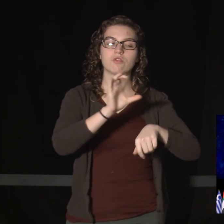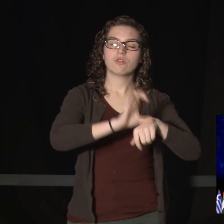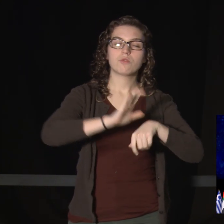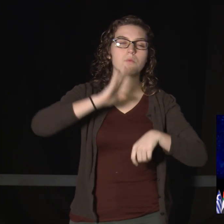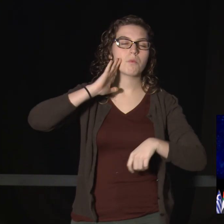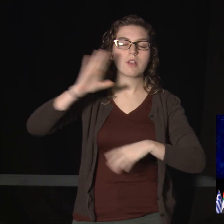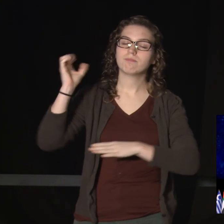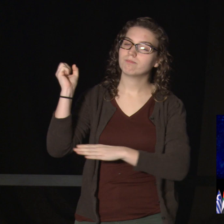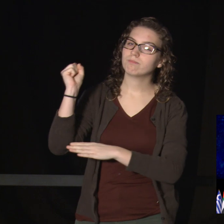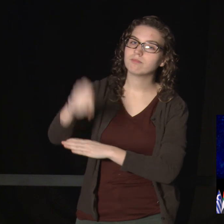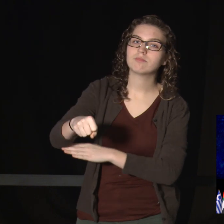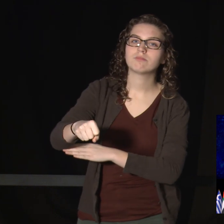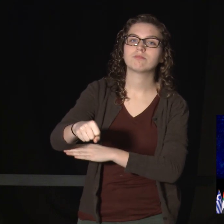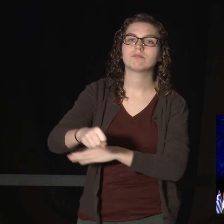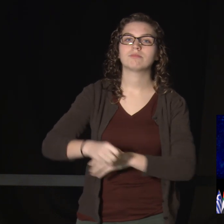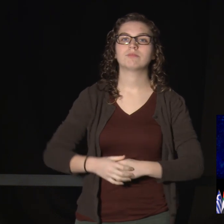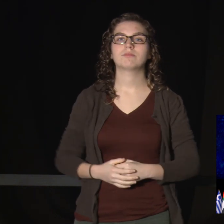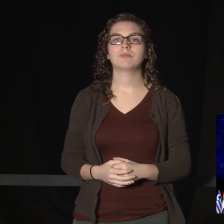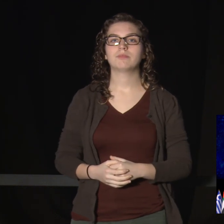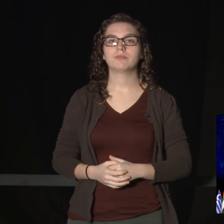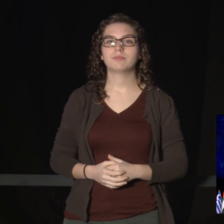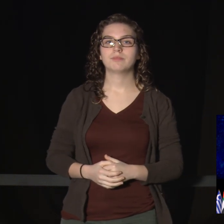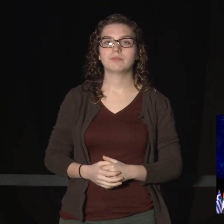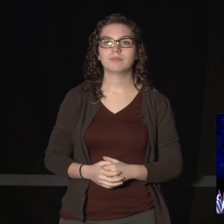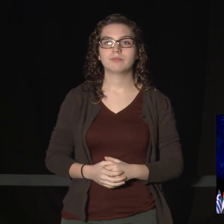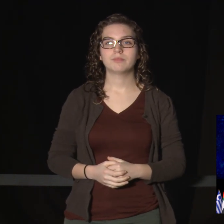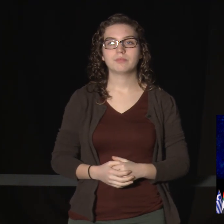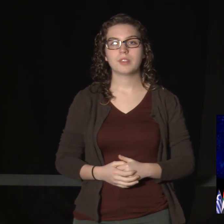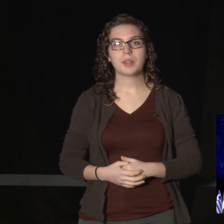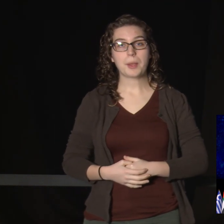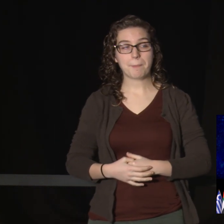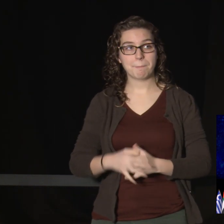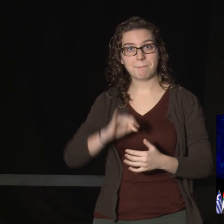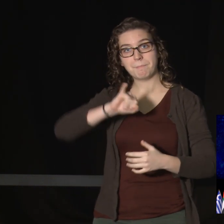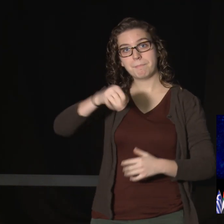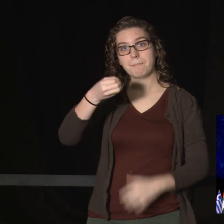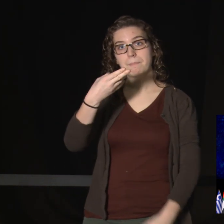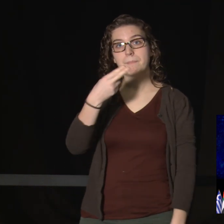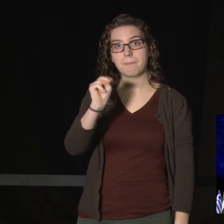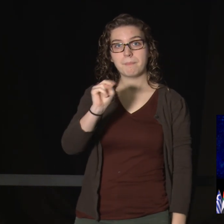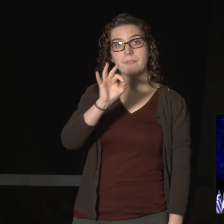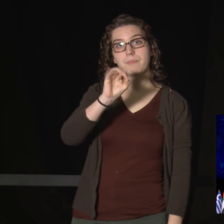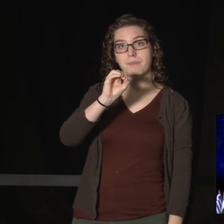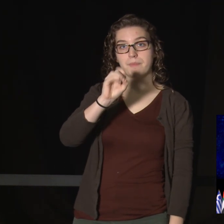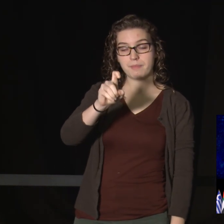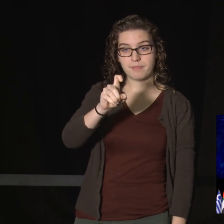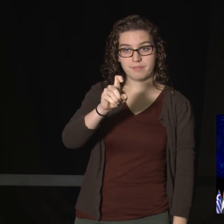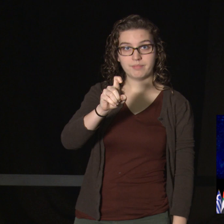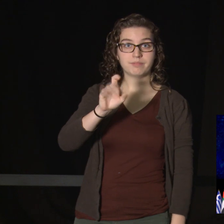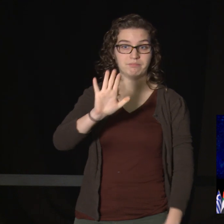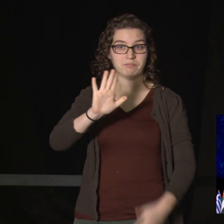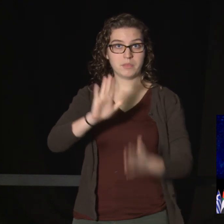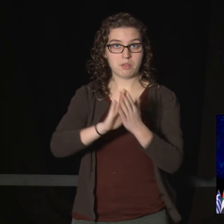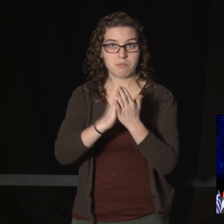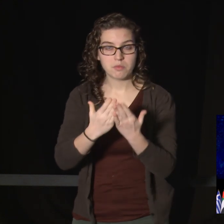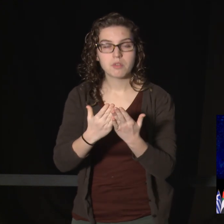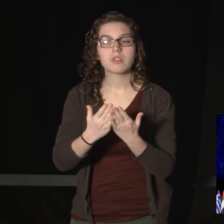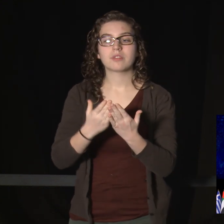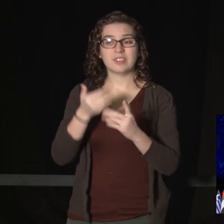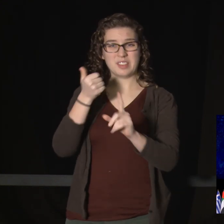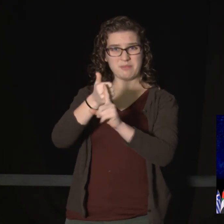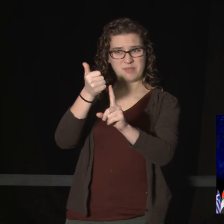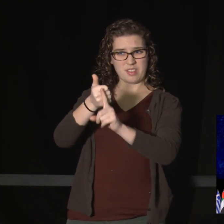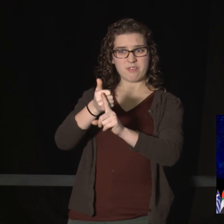prevail. John Fox, we all know his work, Fox's Book of Martyrs. John Fox himself